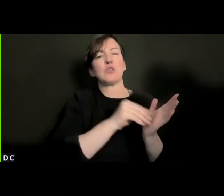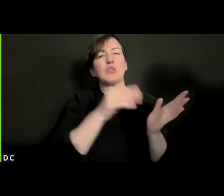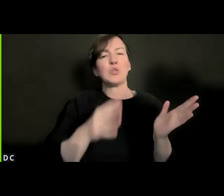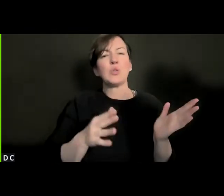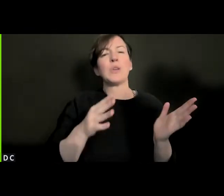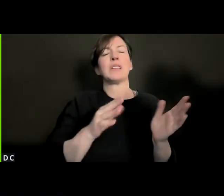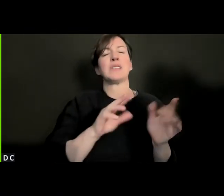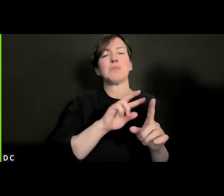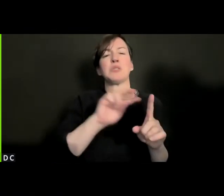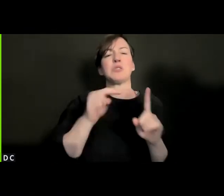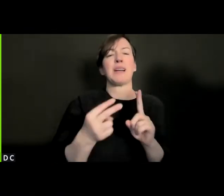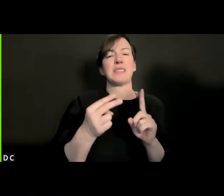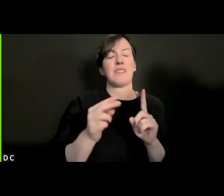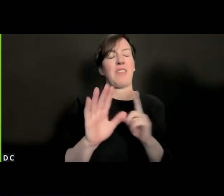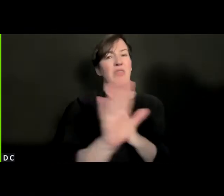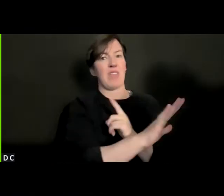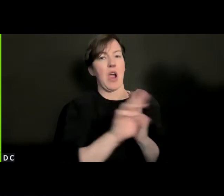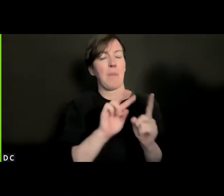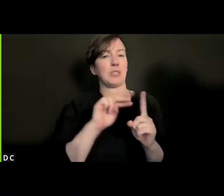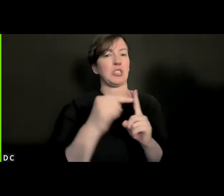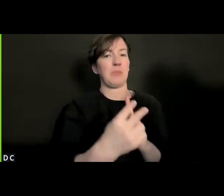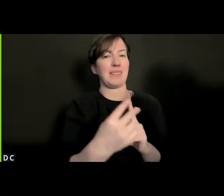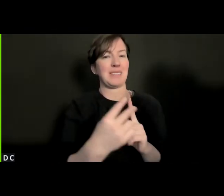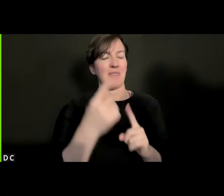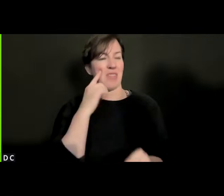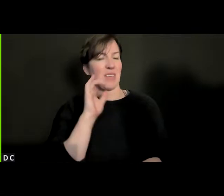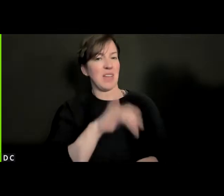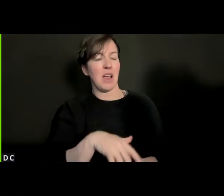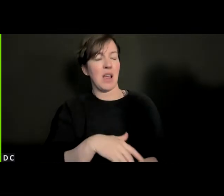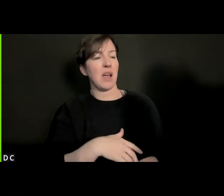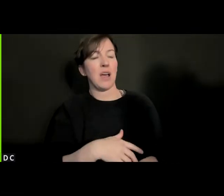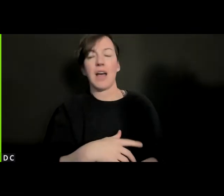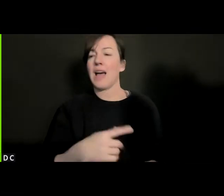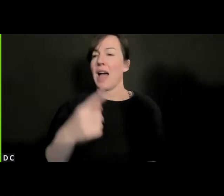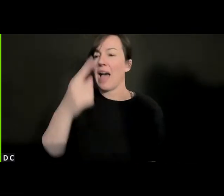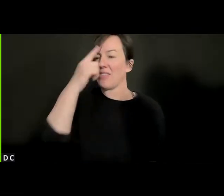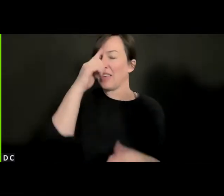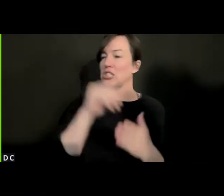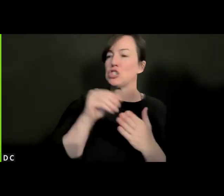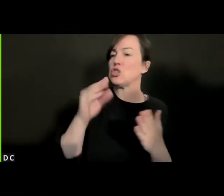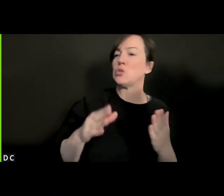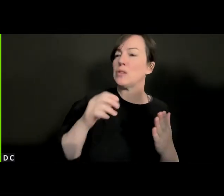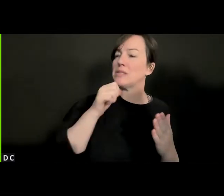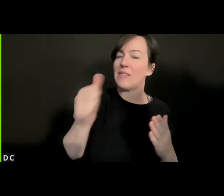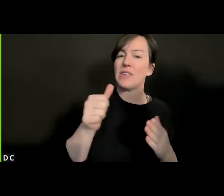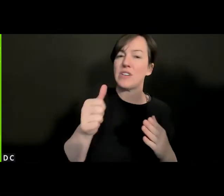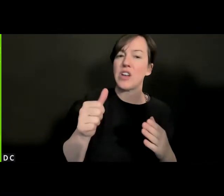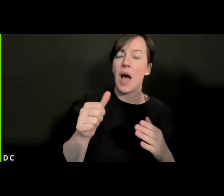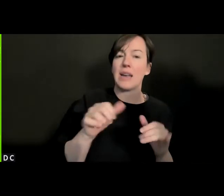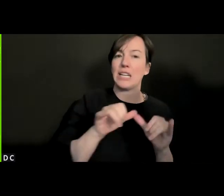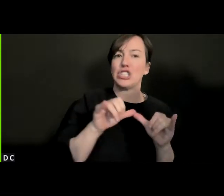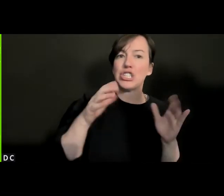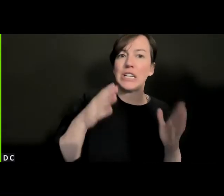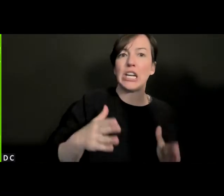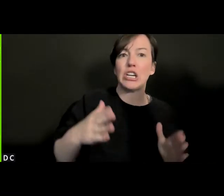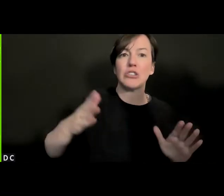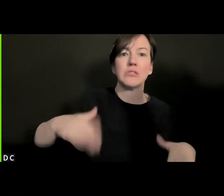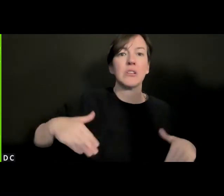from their perspective, and I think that's why it kind I of don't think oversight. students have been engineers or